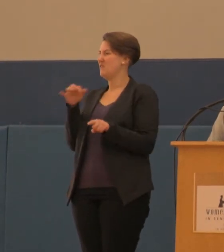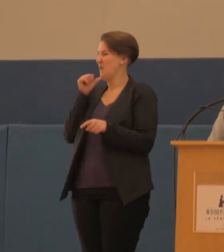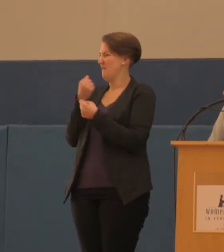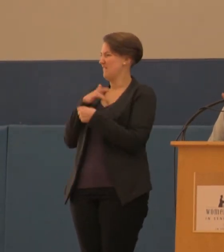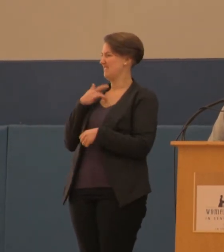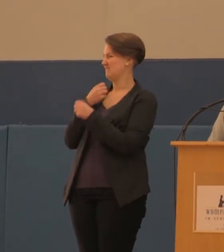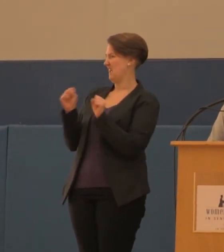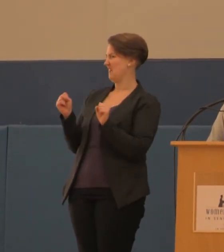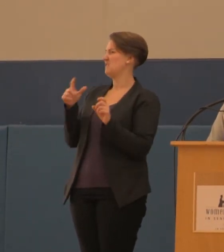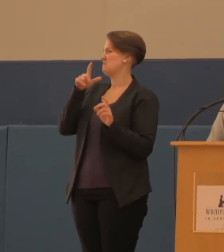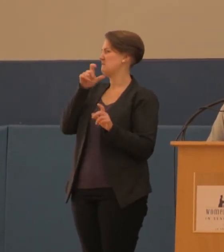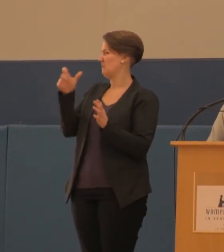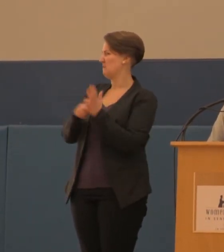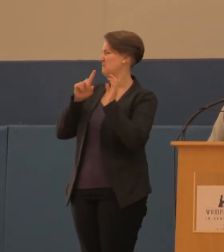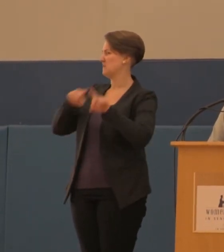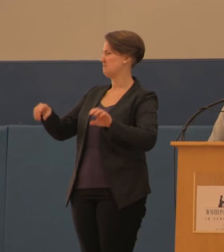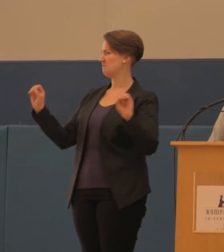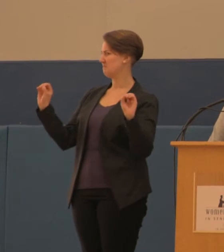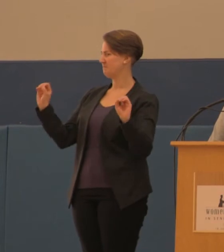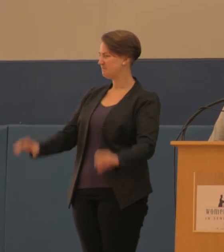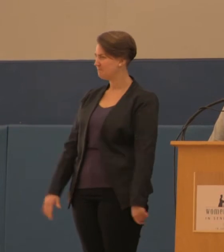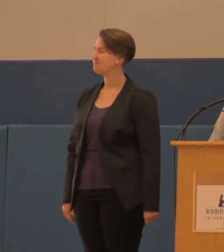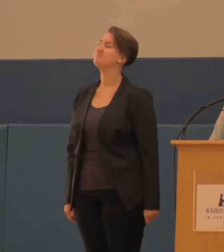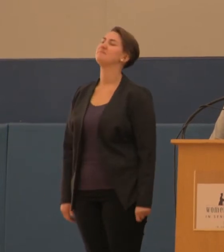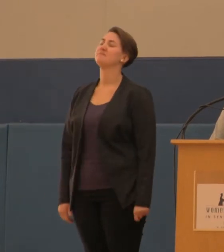safe, to not answer.